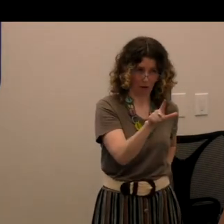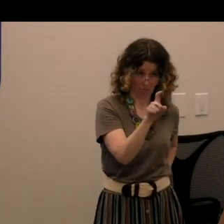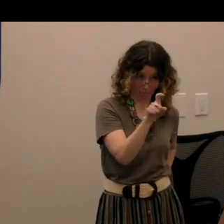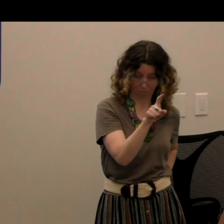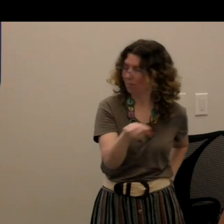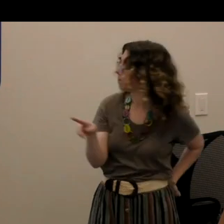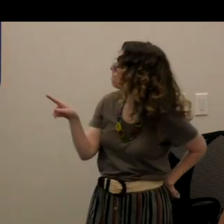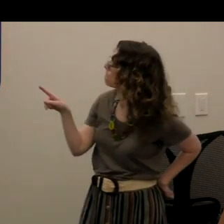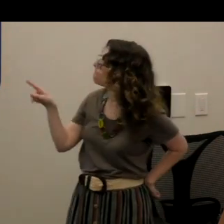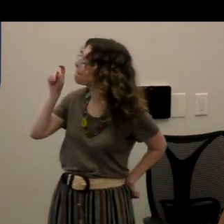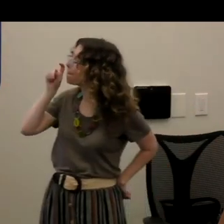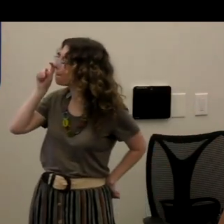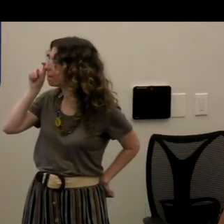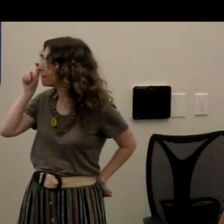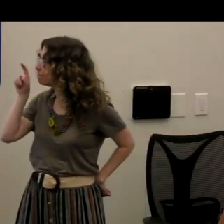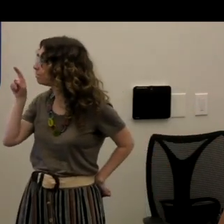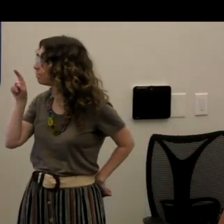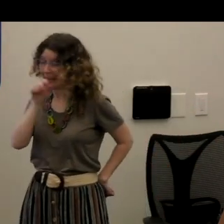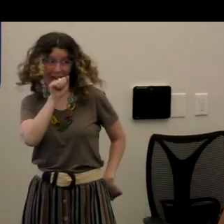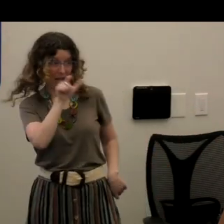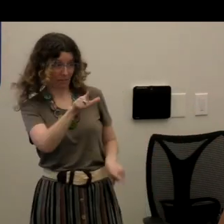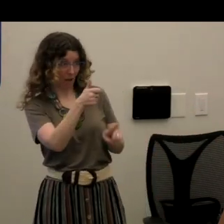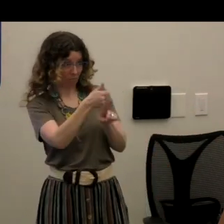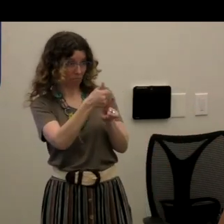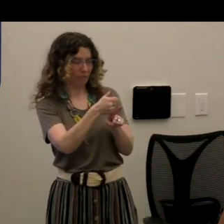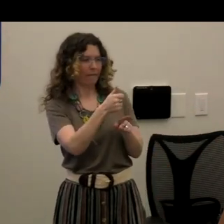You might wonder who uses ASL.